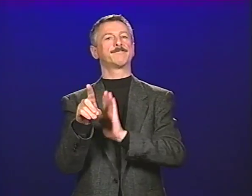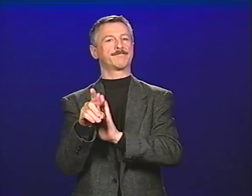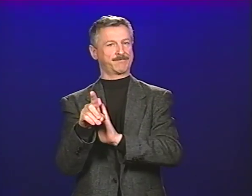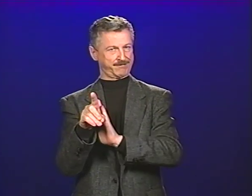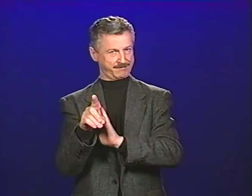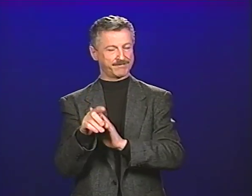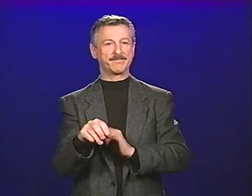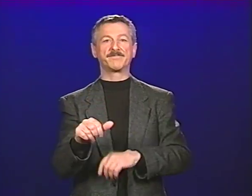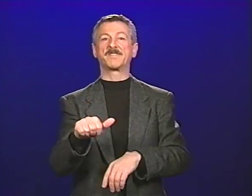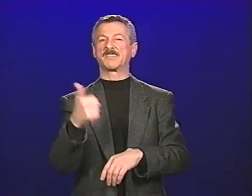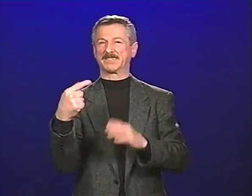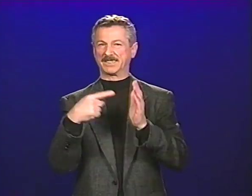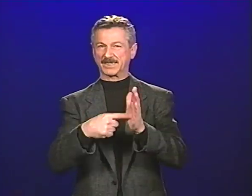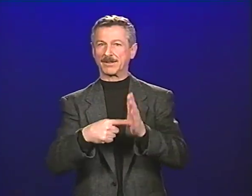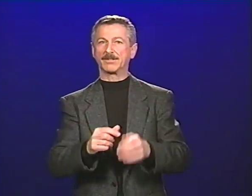it serves as the predicate.